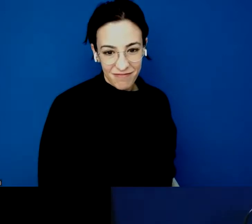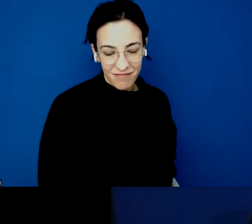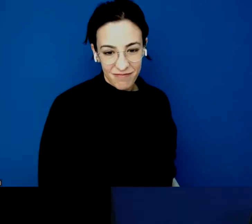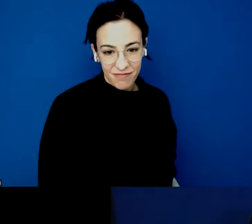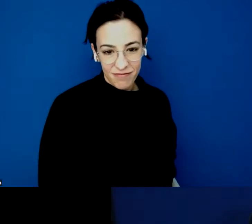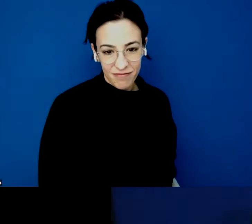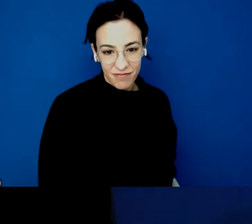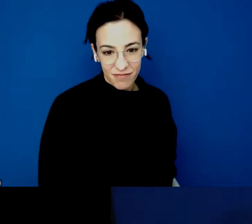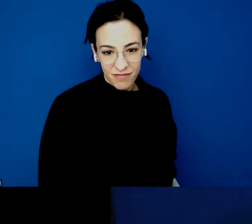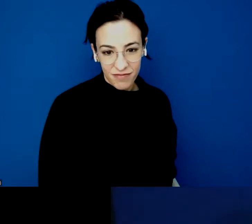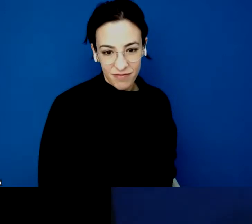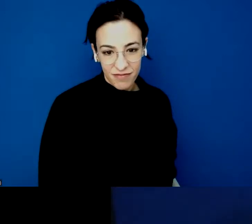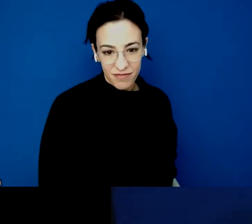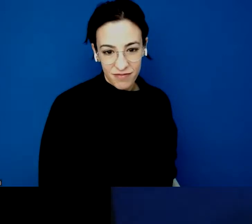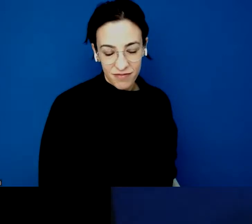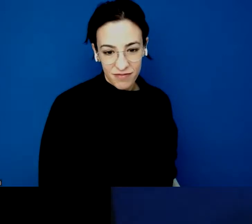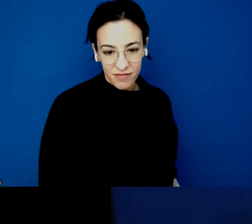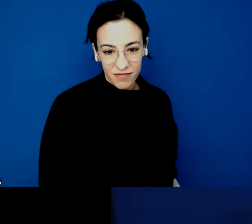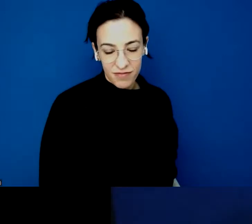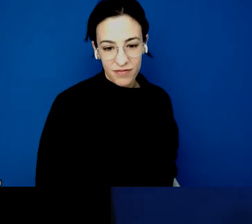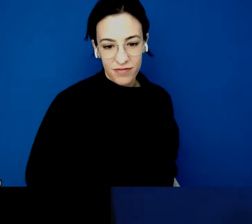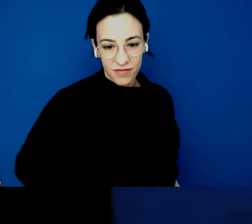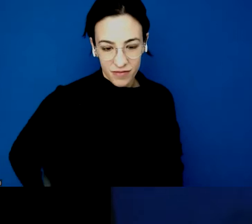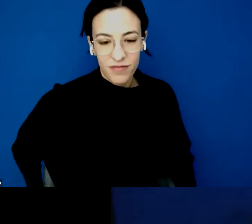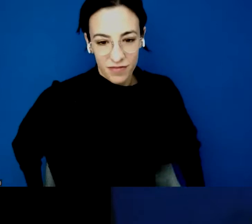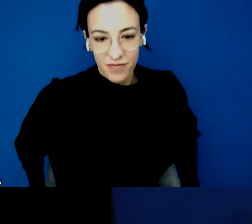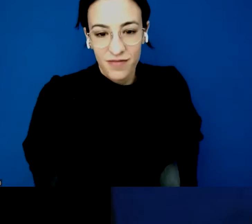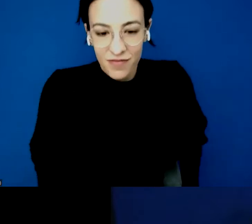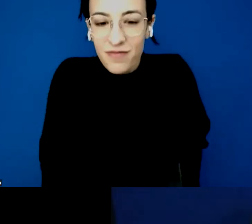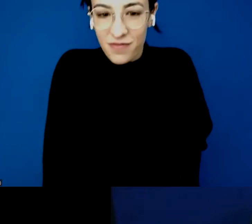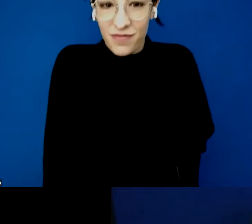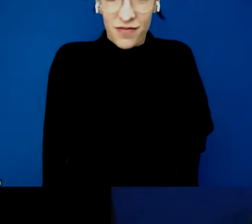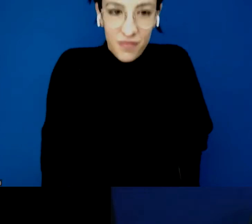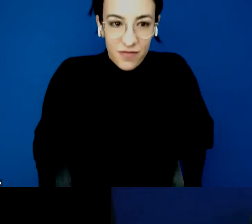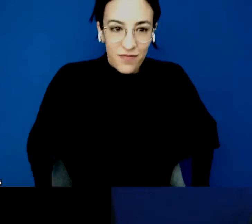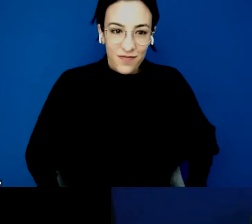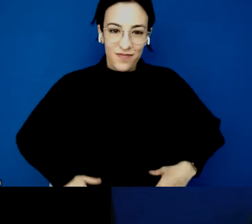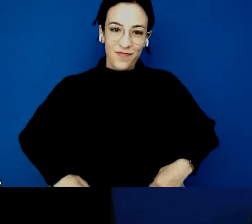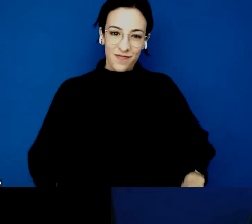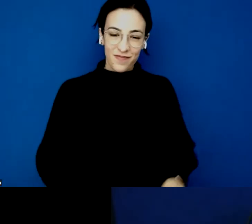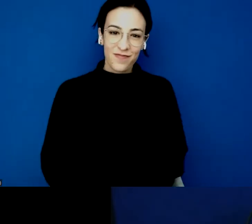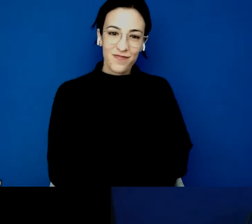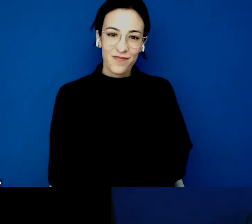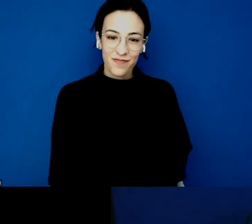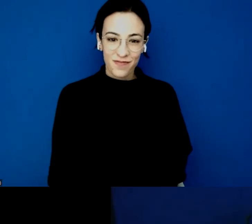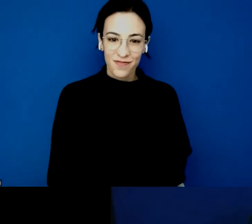learn something new when I do these to Yeah. improve upon for next time. And speaking of which, I'm still